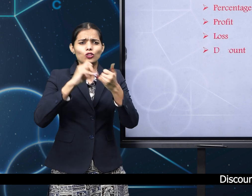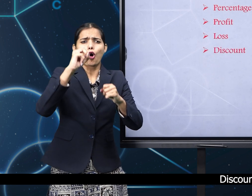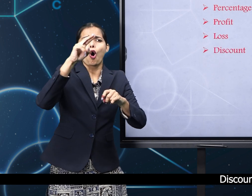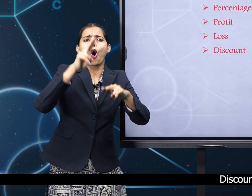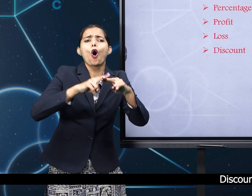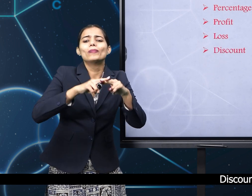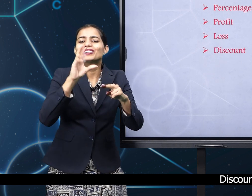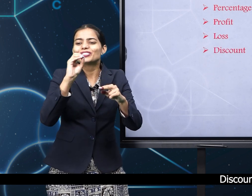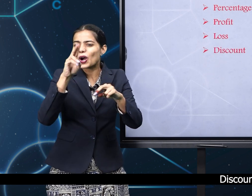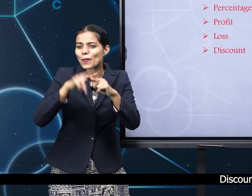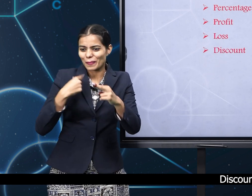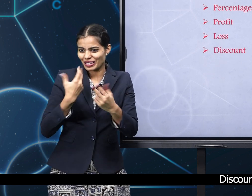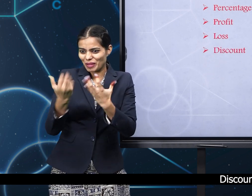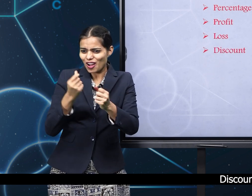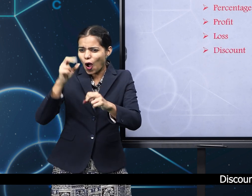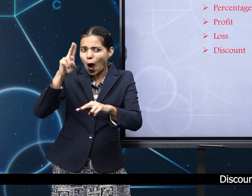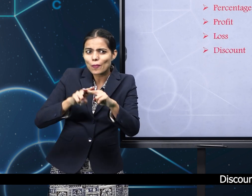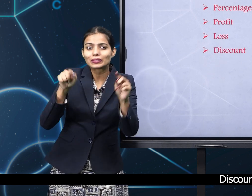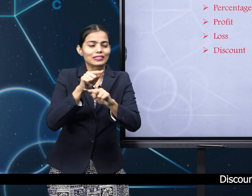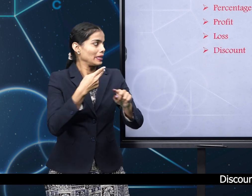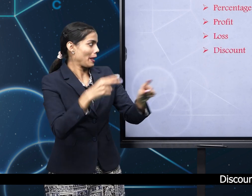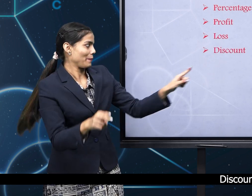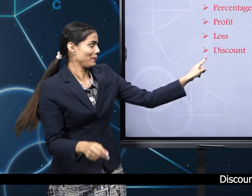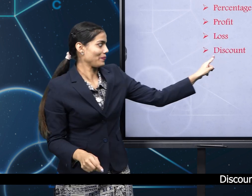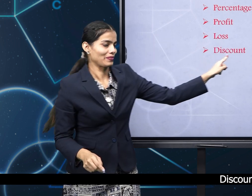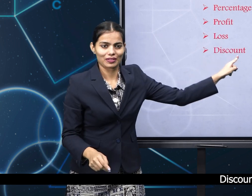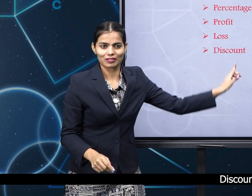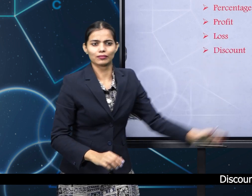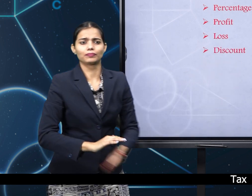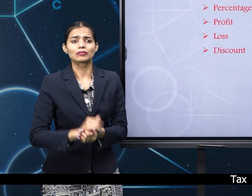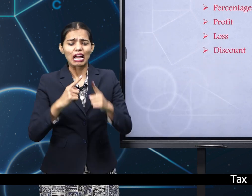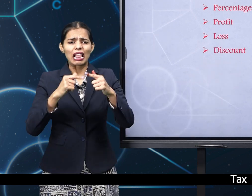tax,